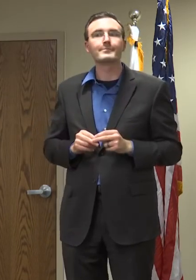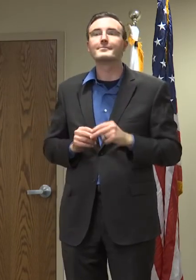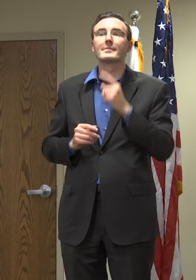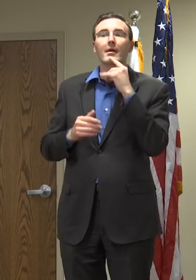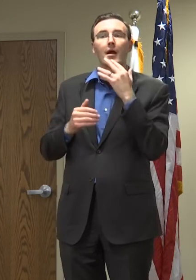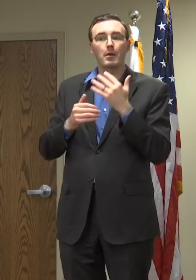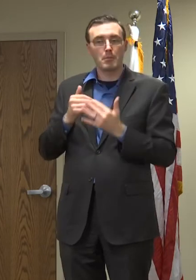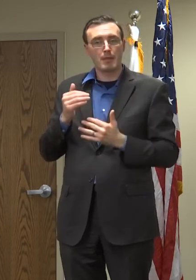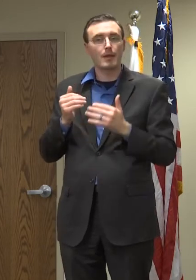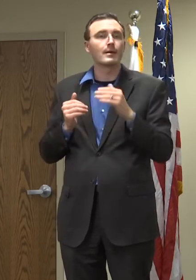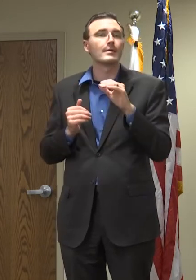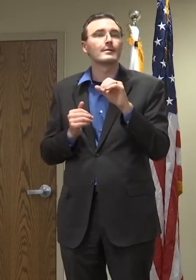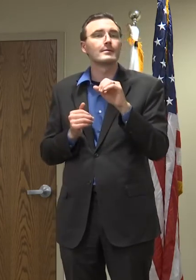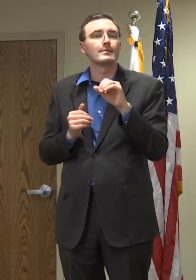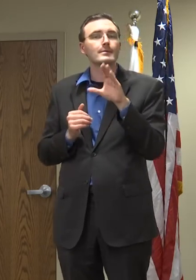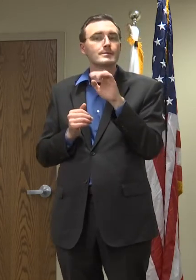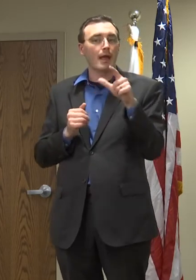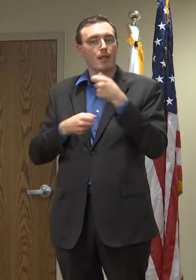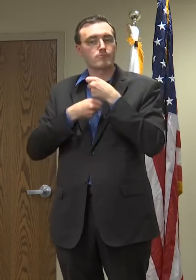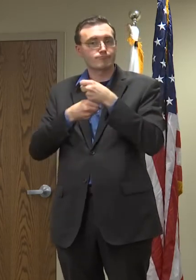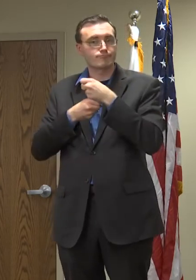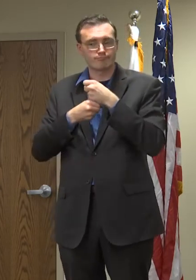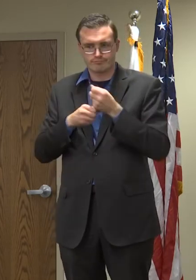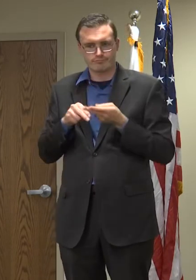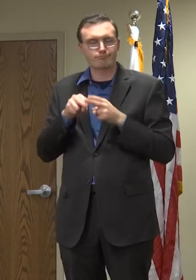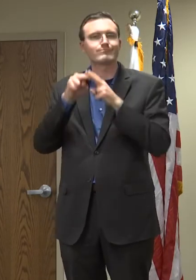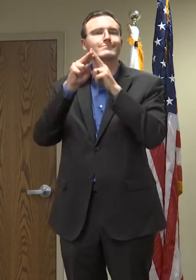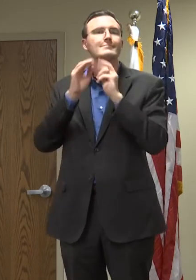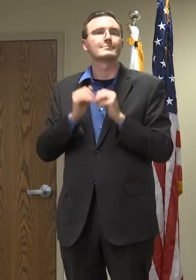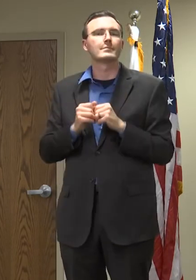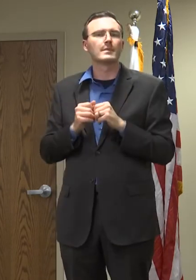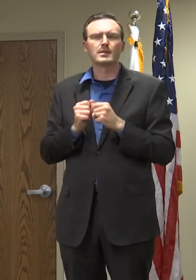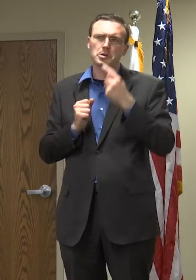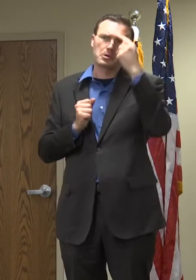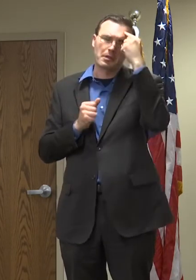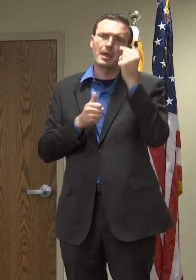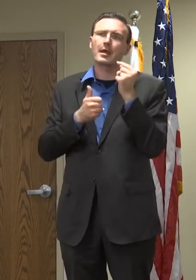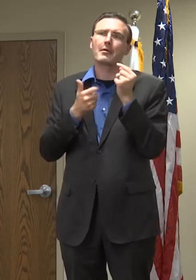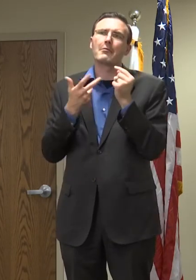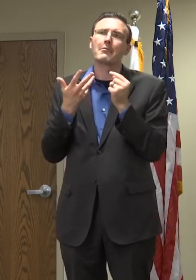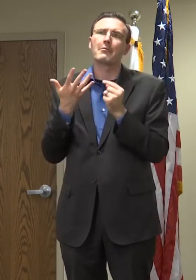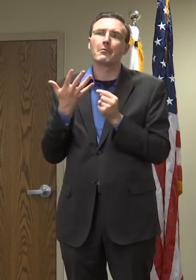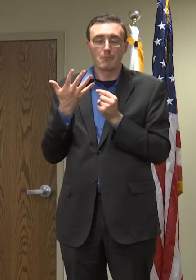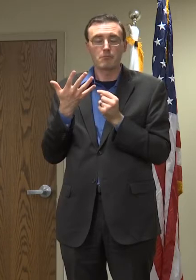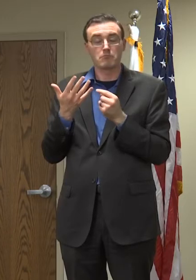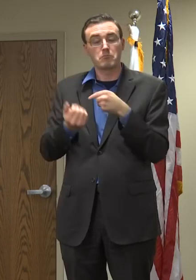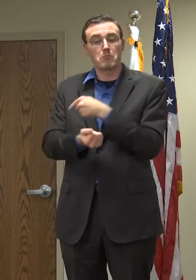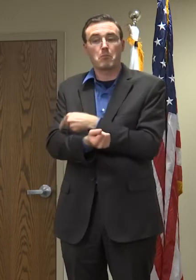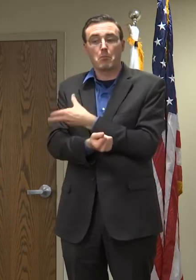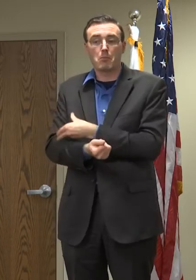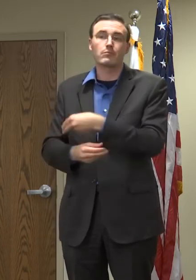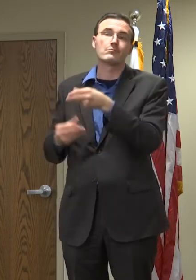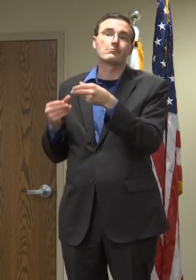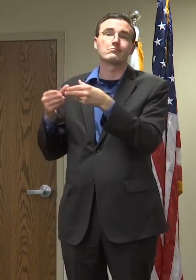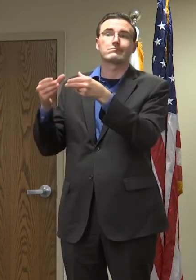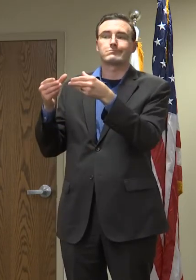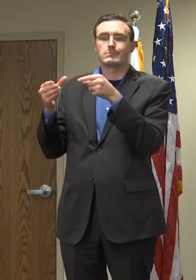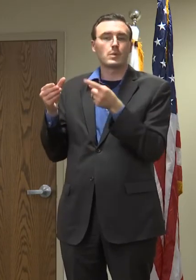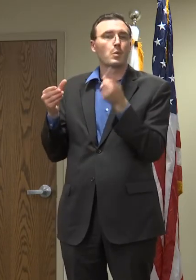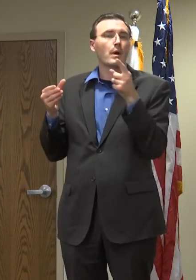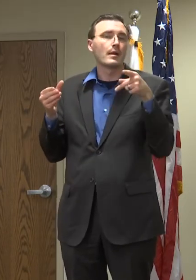saves lives. So with all the other masking that you're doing, all the other preventive, 1 pint of blood can save up to 3